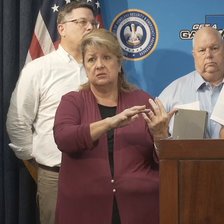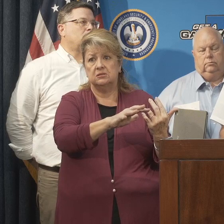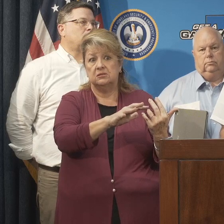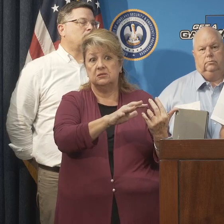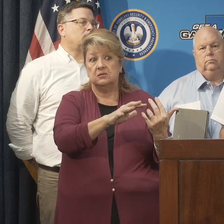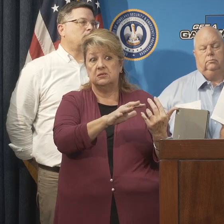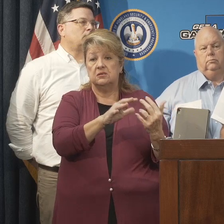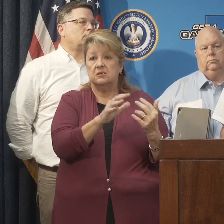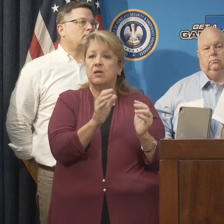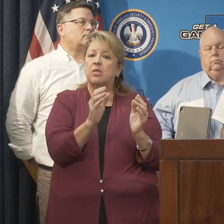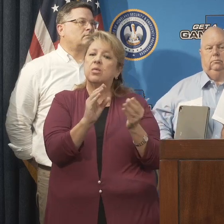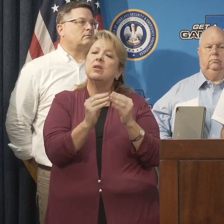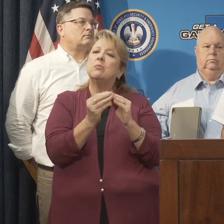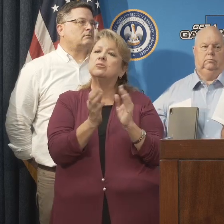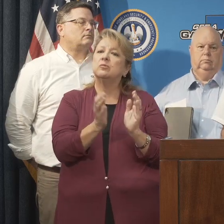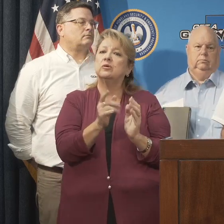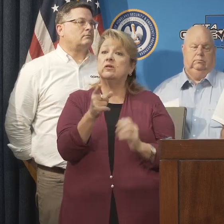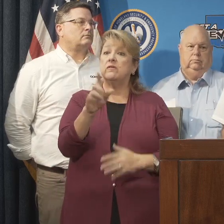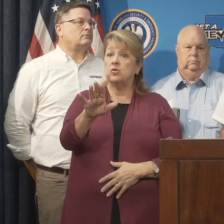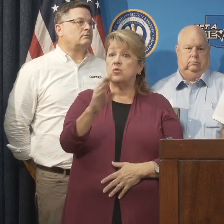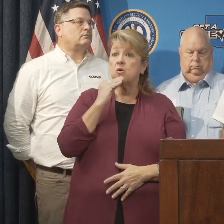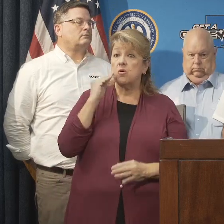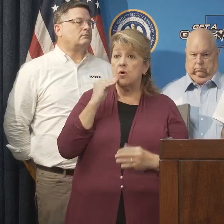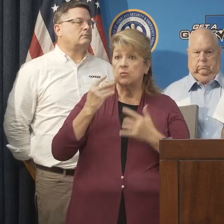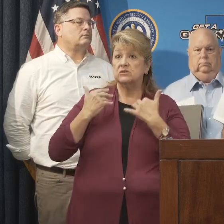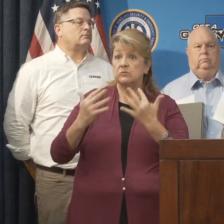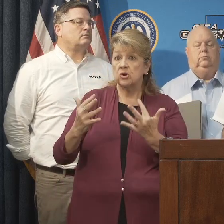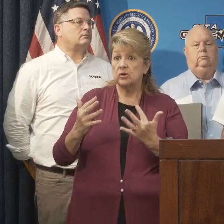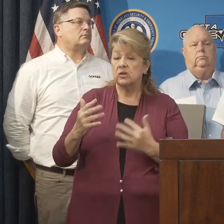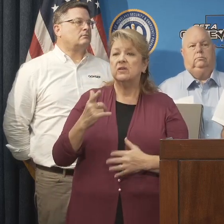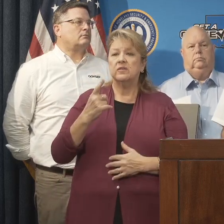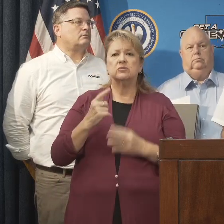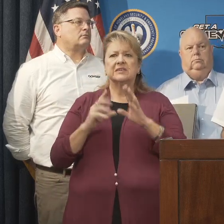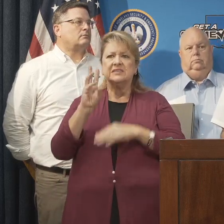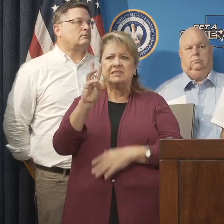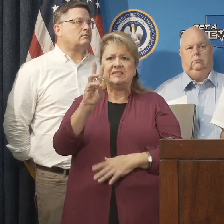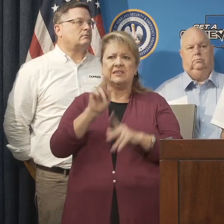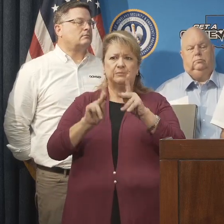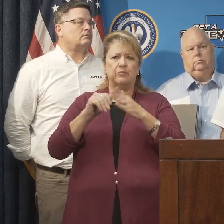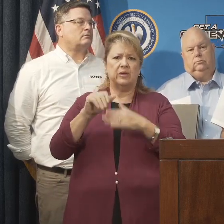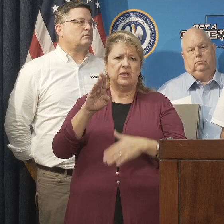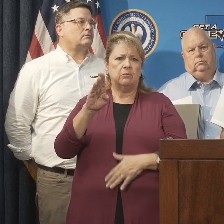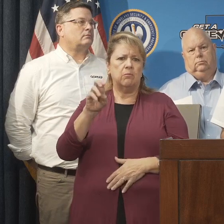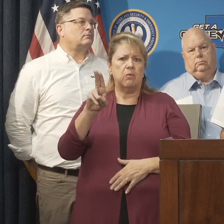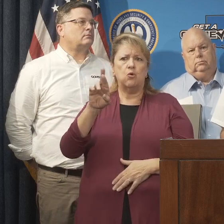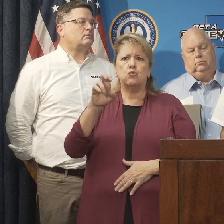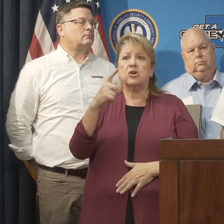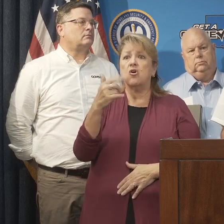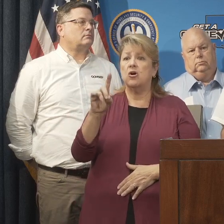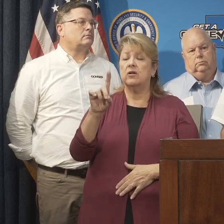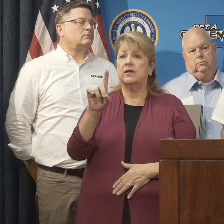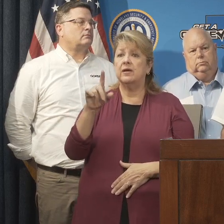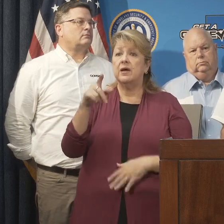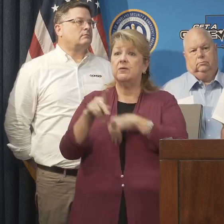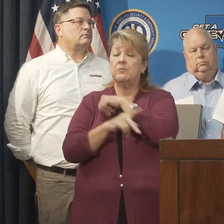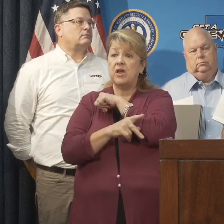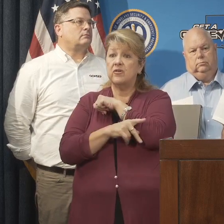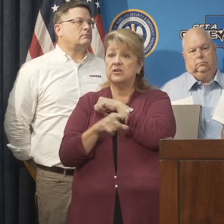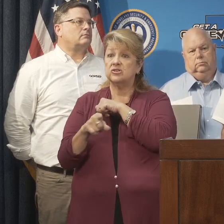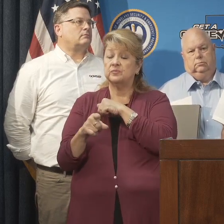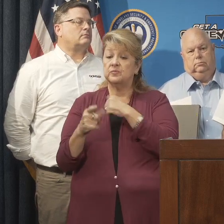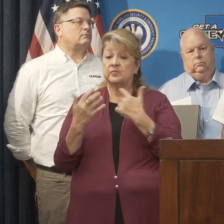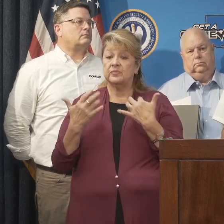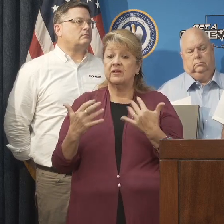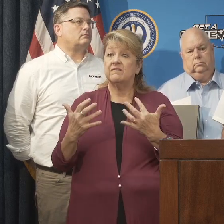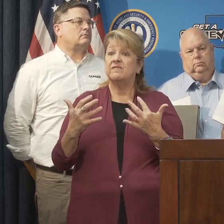very small. Now, if your home was destroyed, if you're one of the 6 people in Beauregard Parish, for example, and your home was destroyed, this wildfire